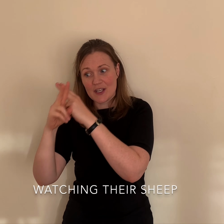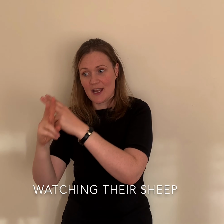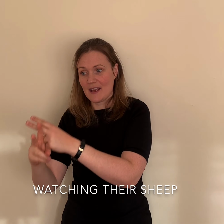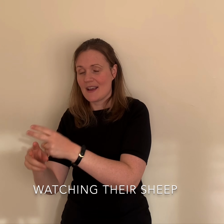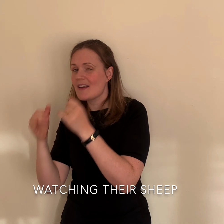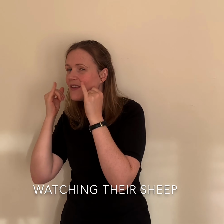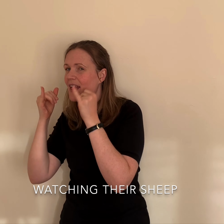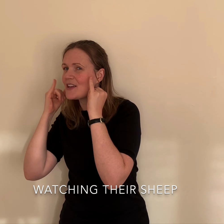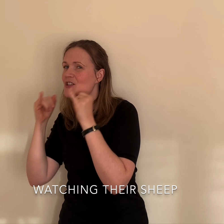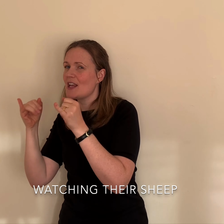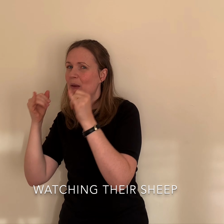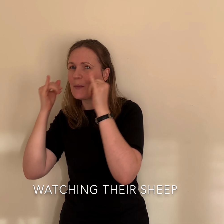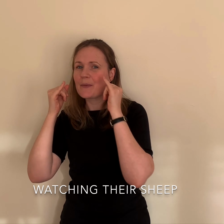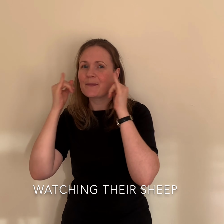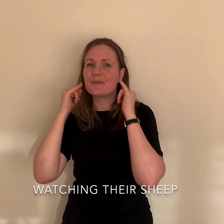watching their sheep.